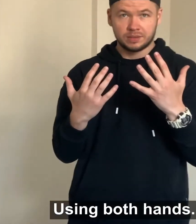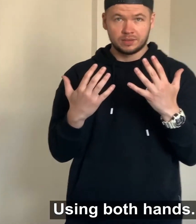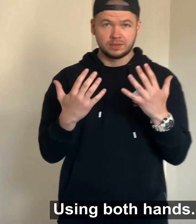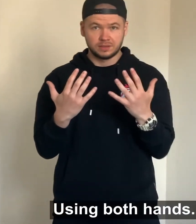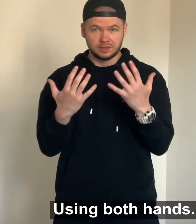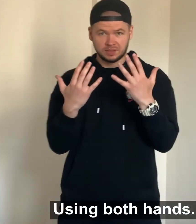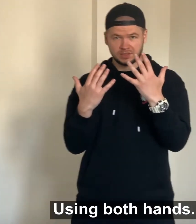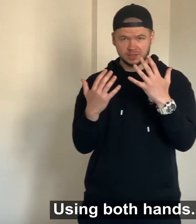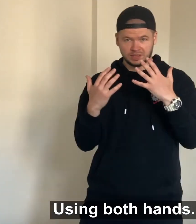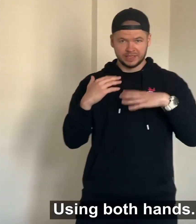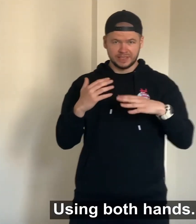hands,